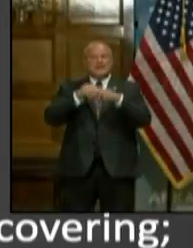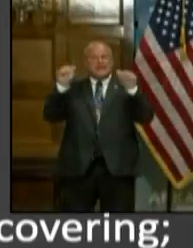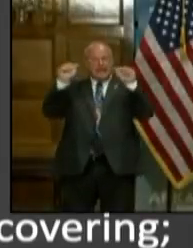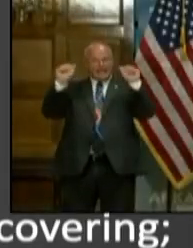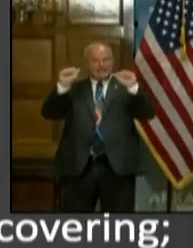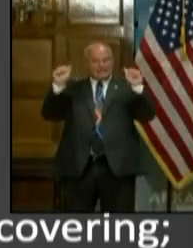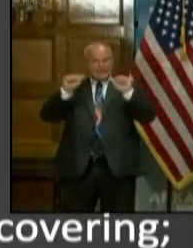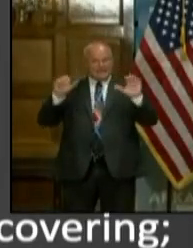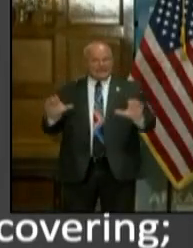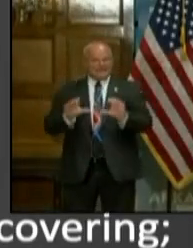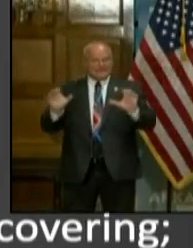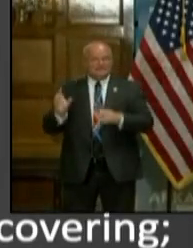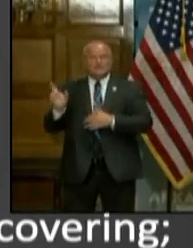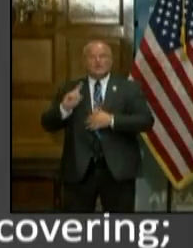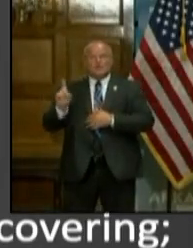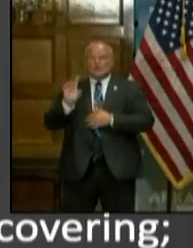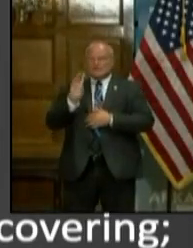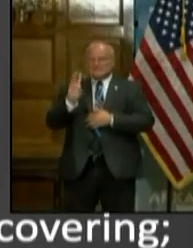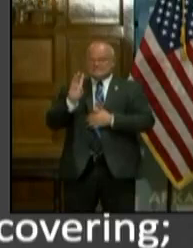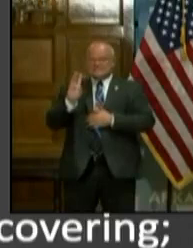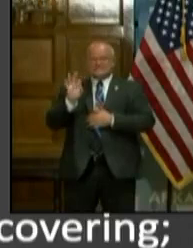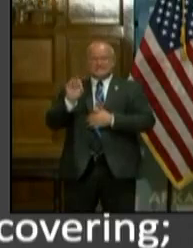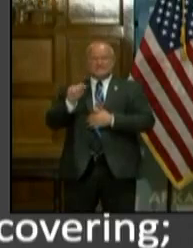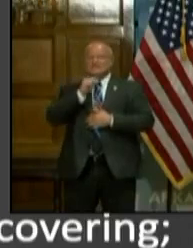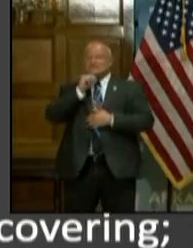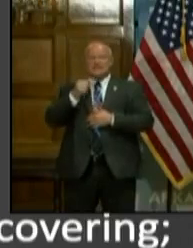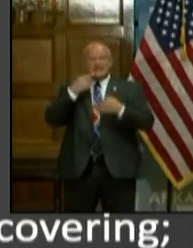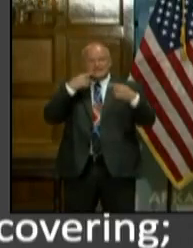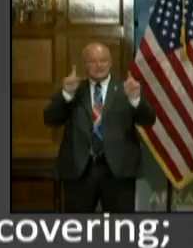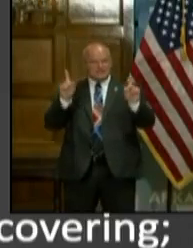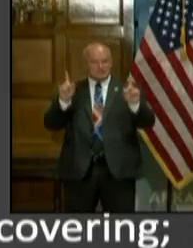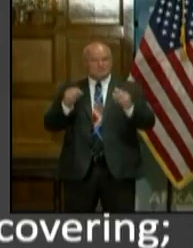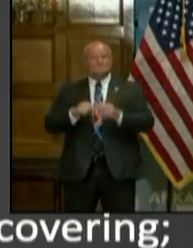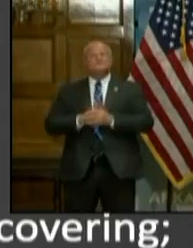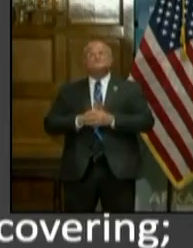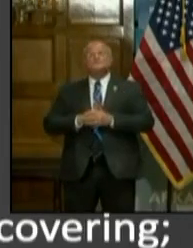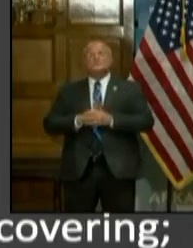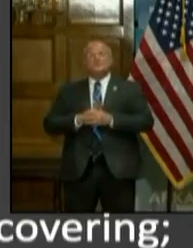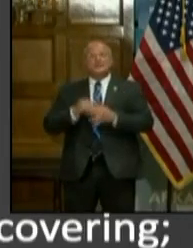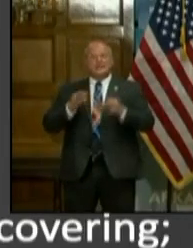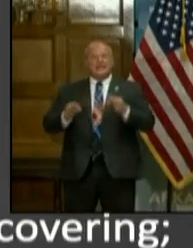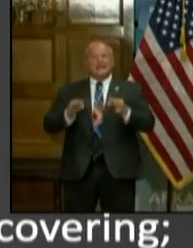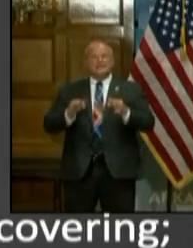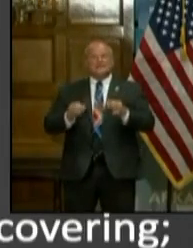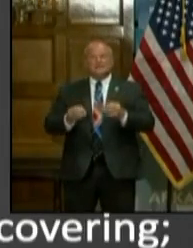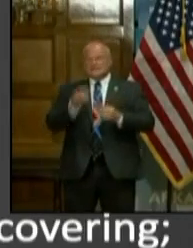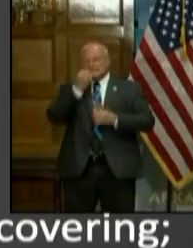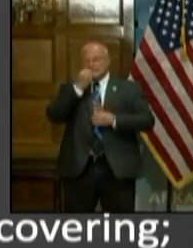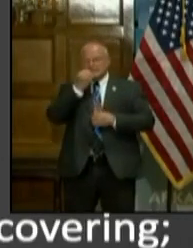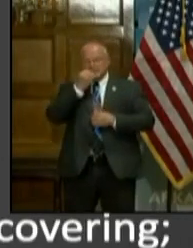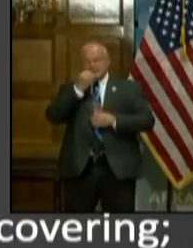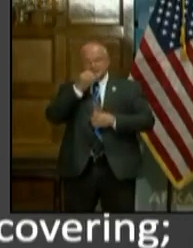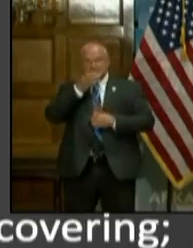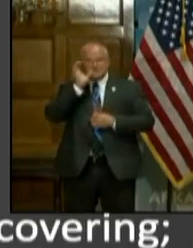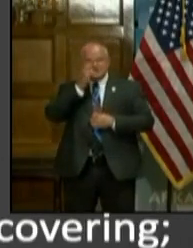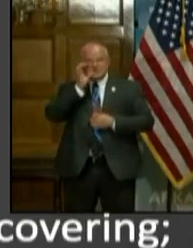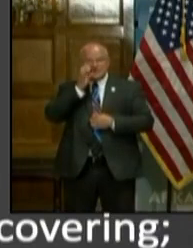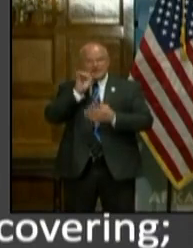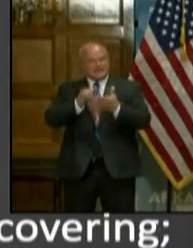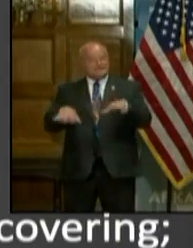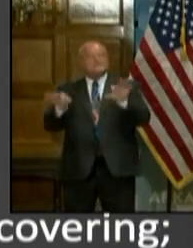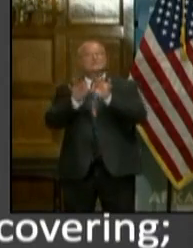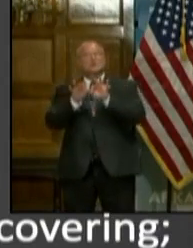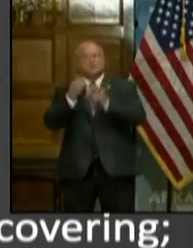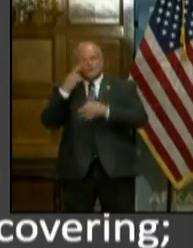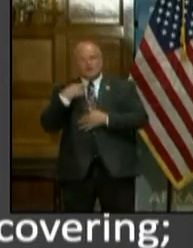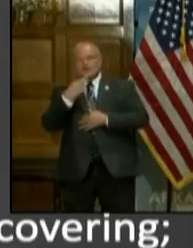athletic activities where 6 feet distance is not achievable, if you're consuming food or drink, obviously that's important